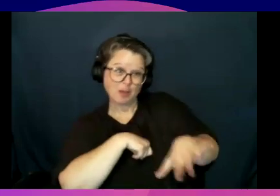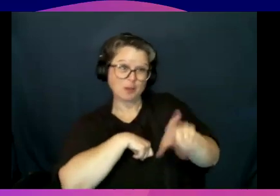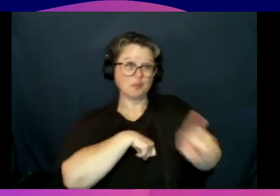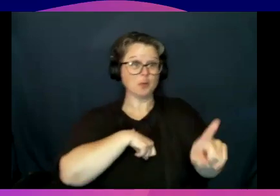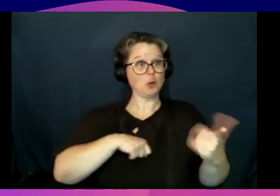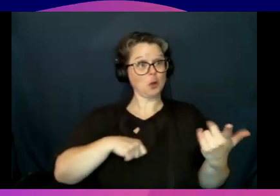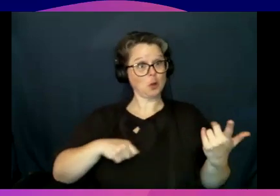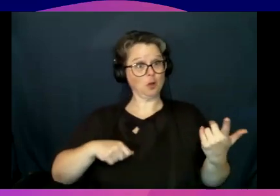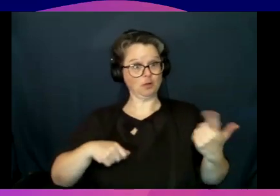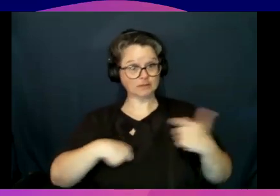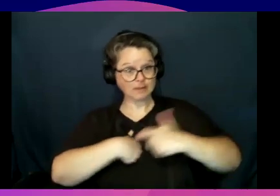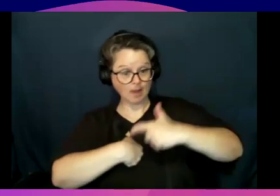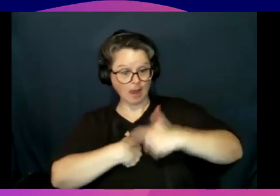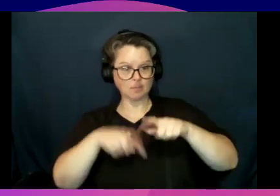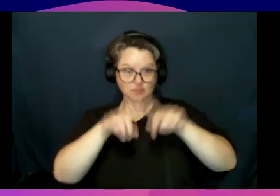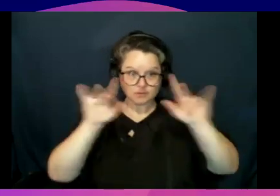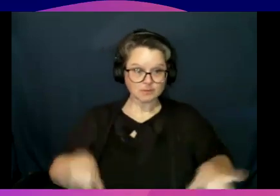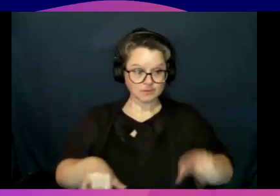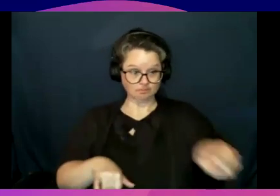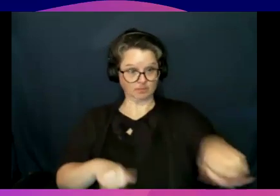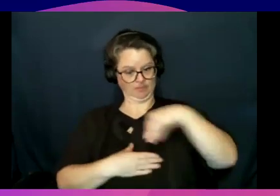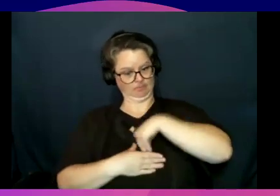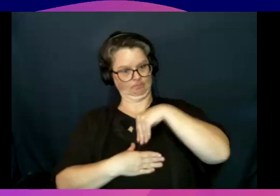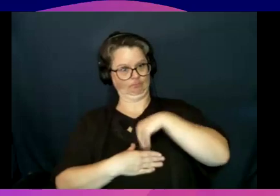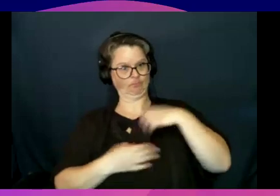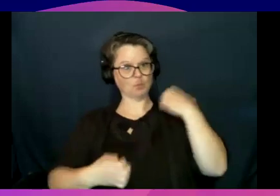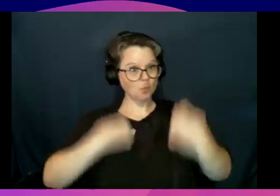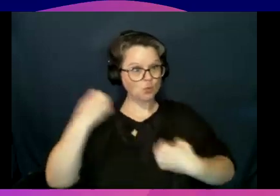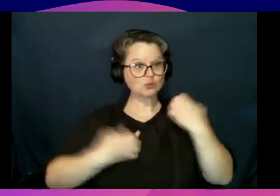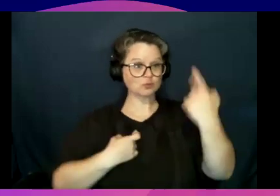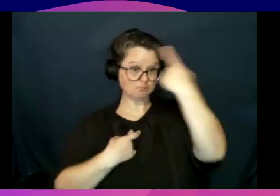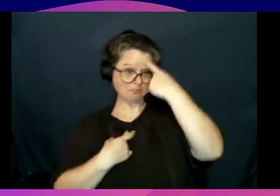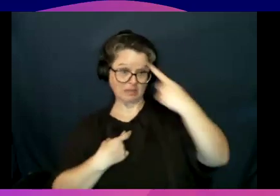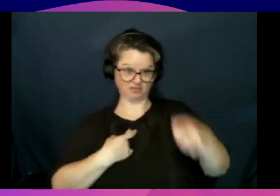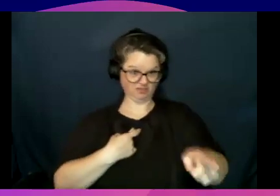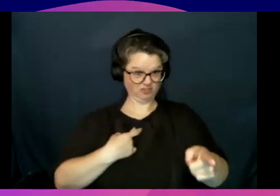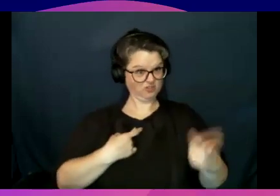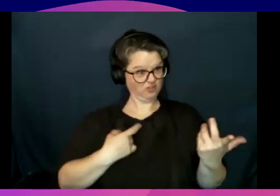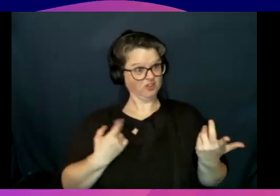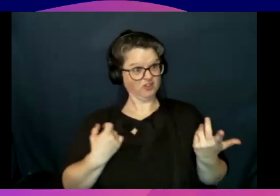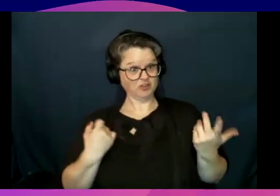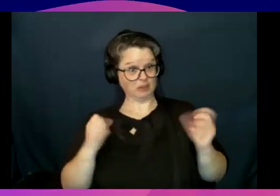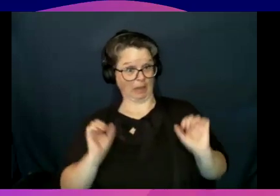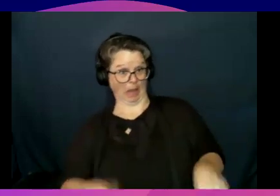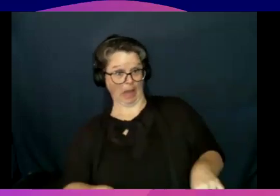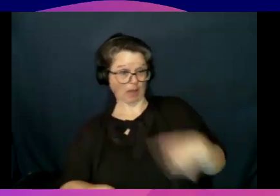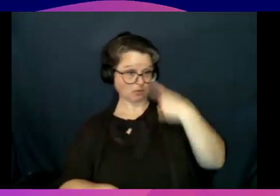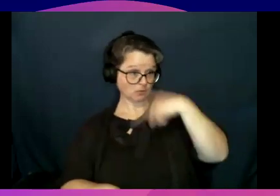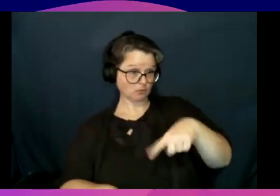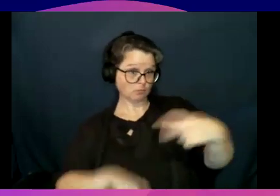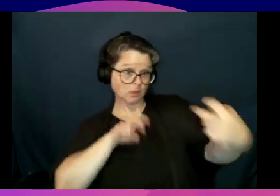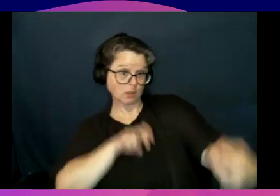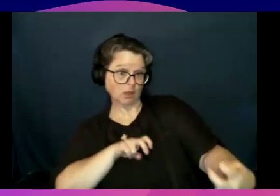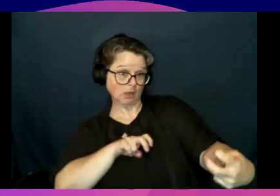I'm making sure that I'm actively getting consent from the person I want to debrief with. Then we give heads up, we give